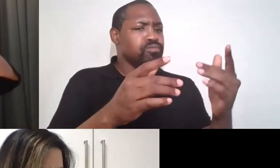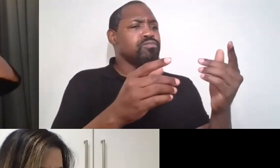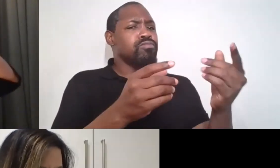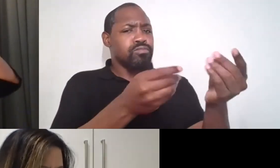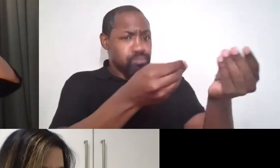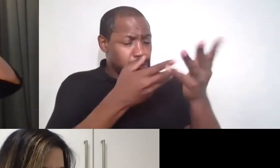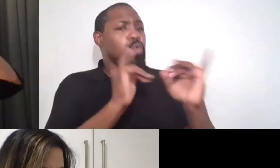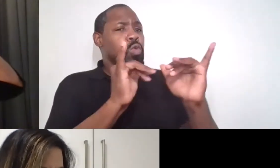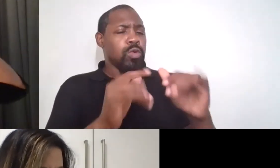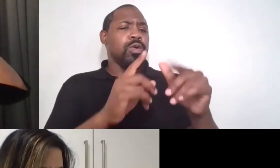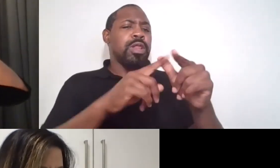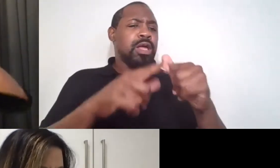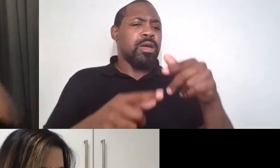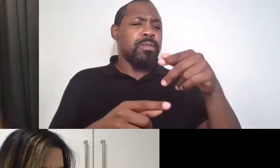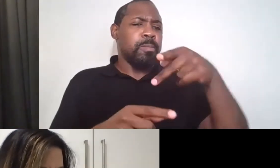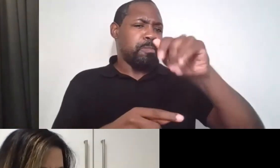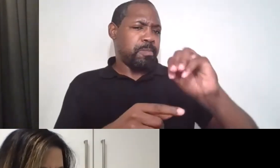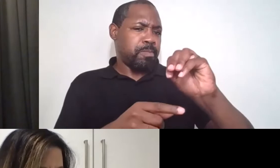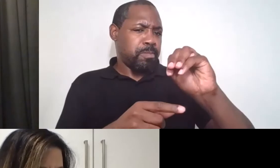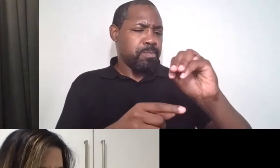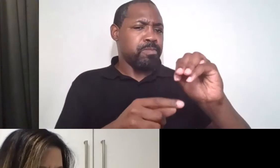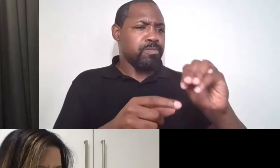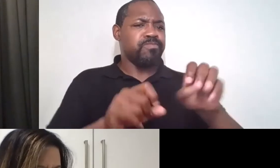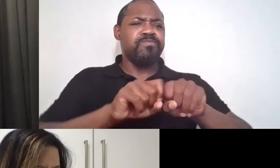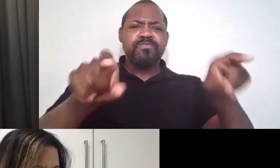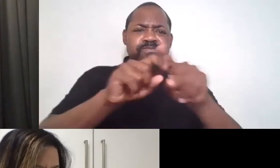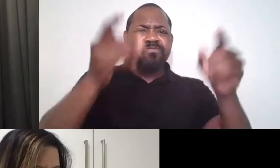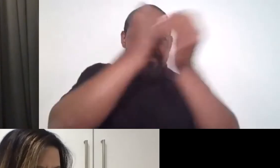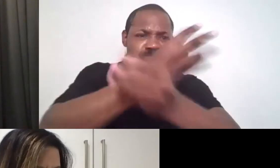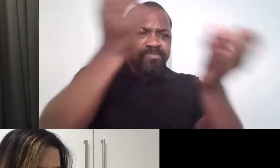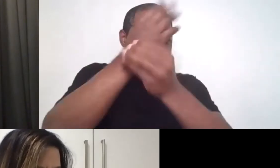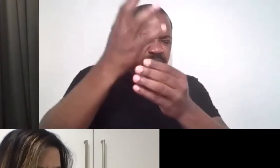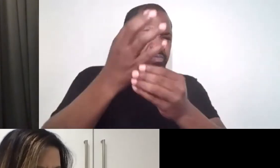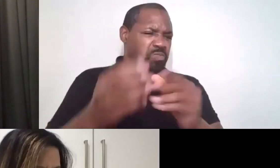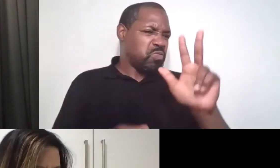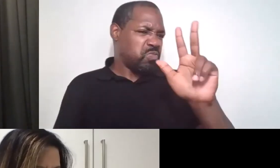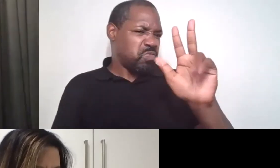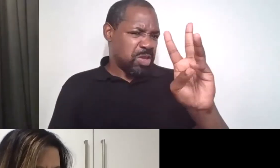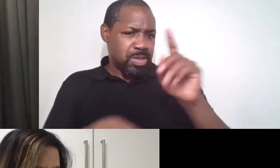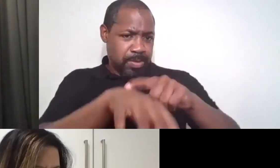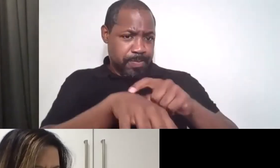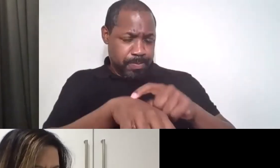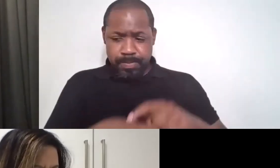Asking for information and referral. And Pam Zellner has sent out,